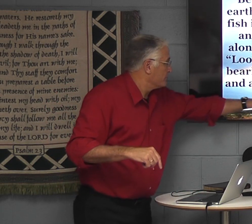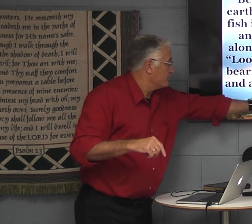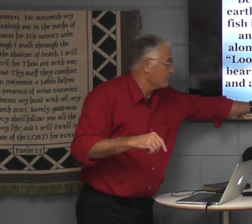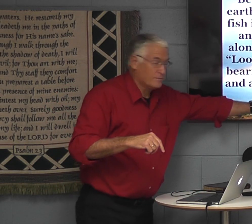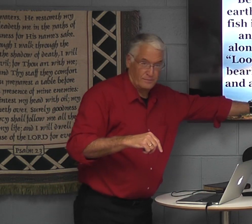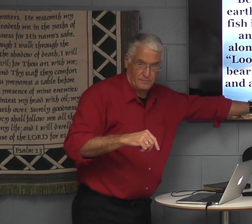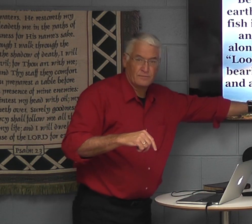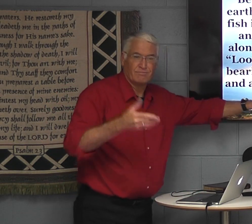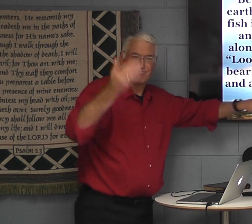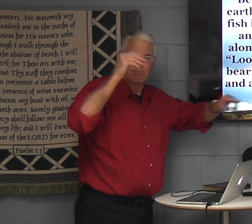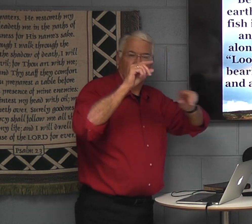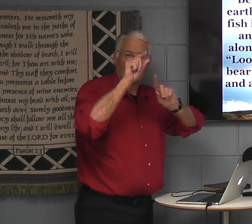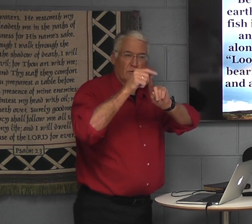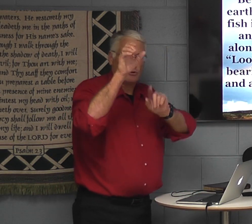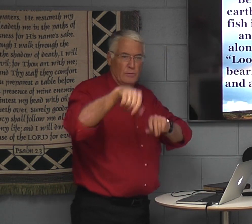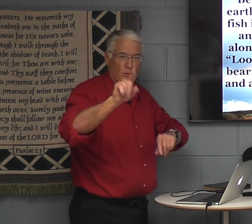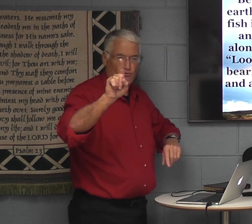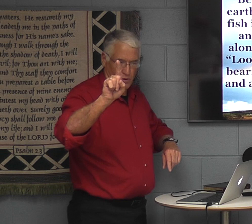From Genesis 1:28-29.